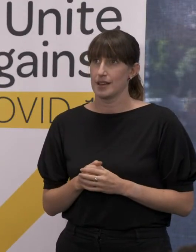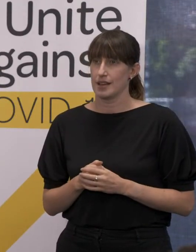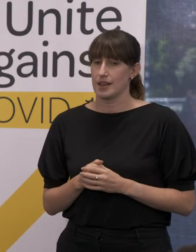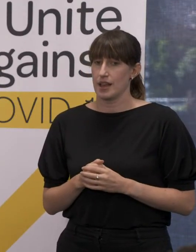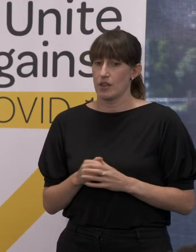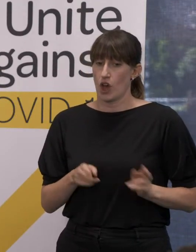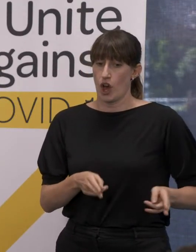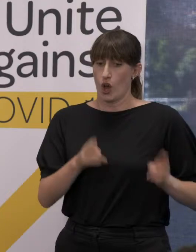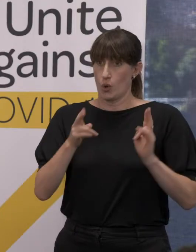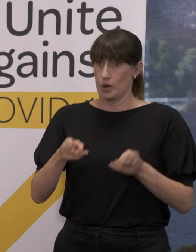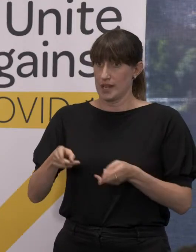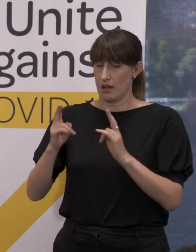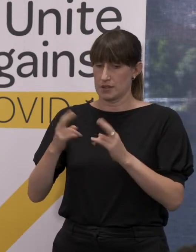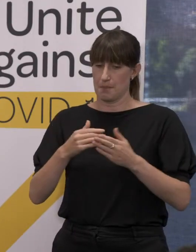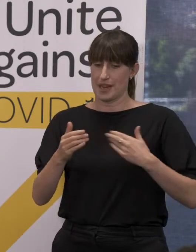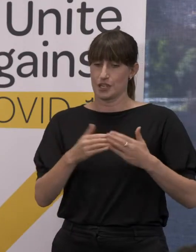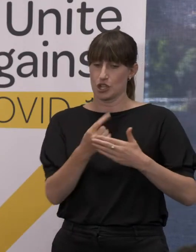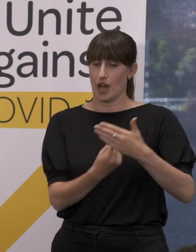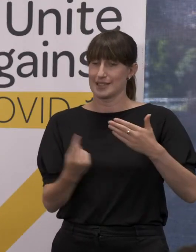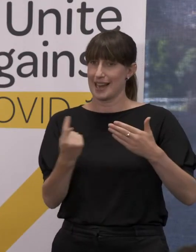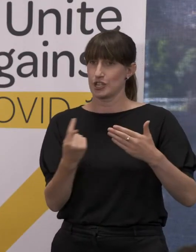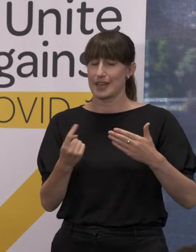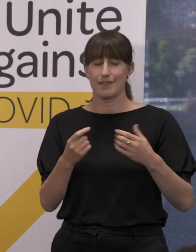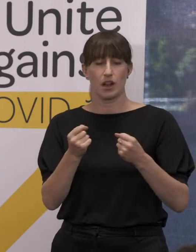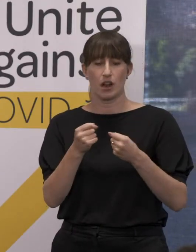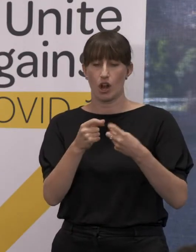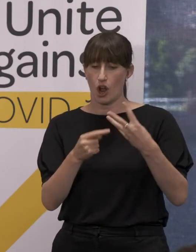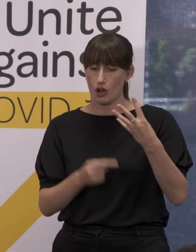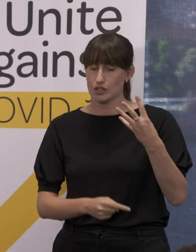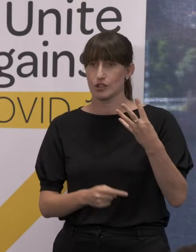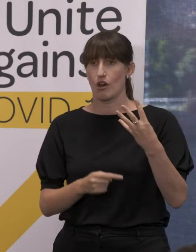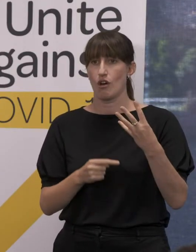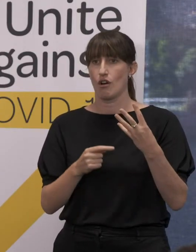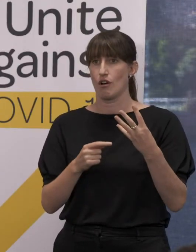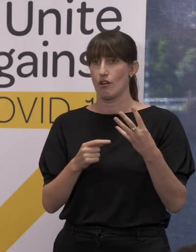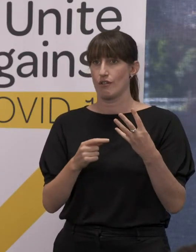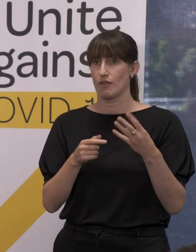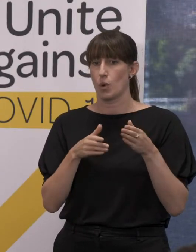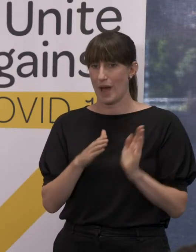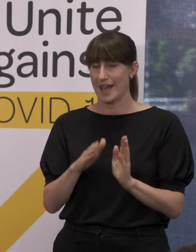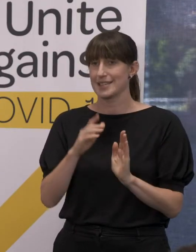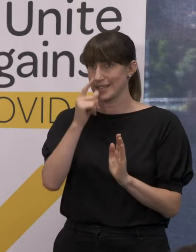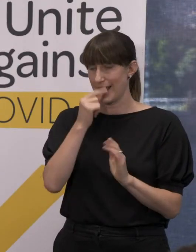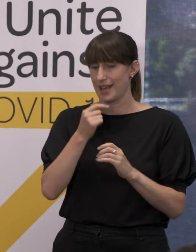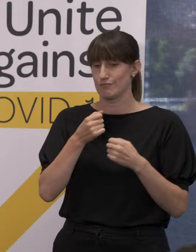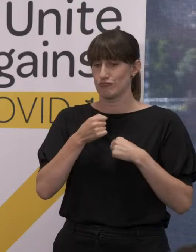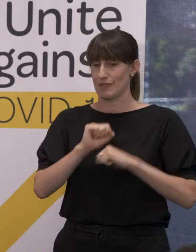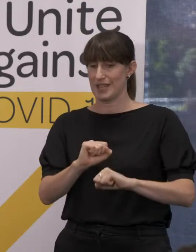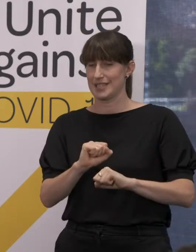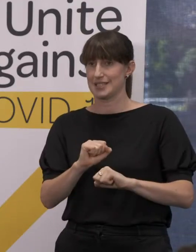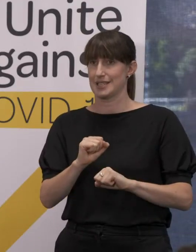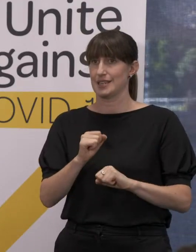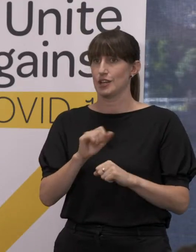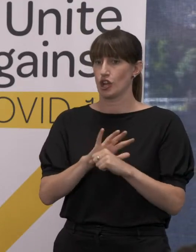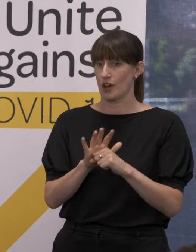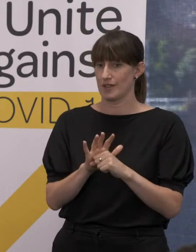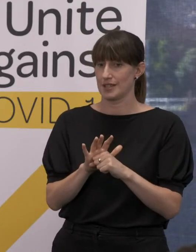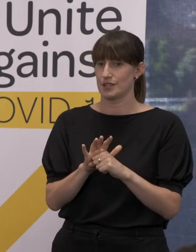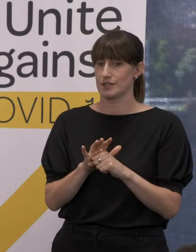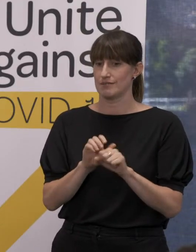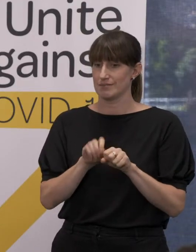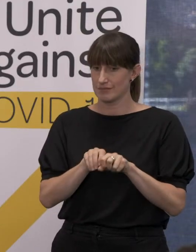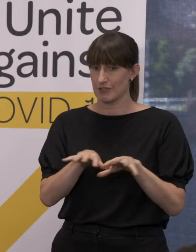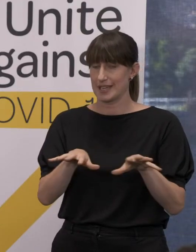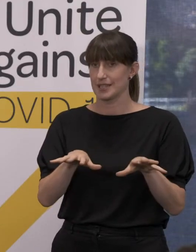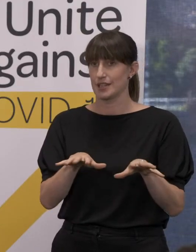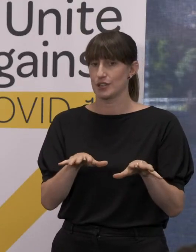managed isolation facilities have a whole range of measures in place to reduce the risk to the workers and, of course, the risk for any onward